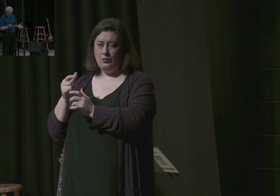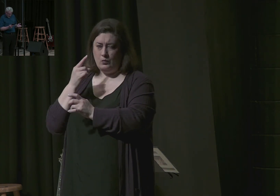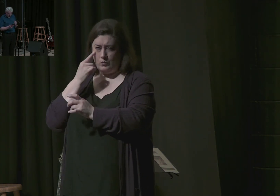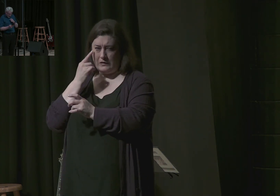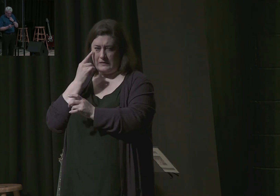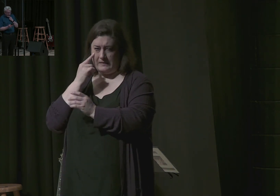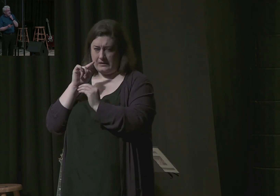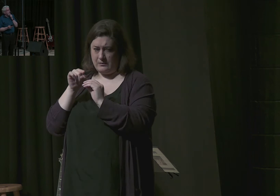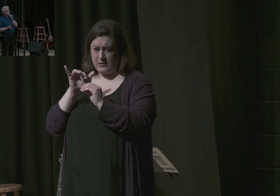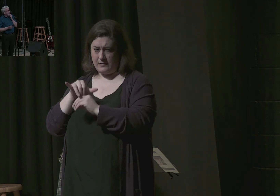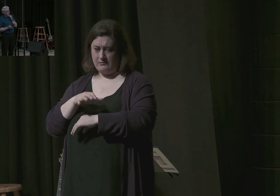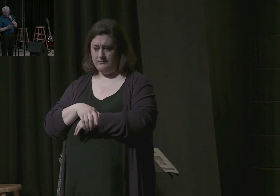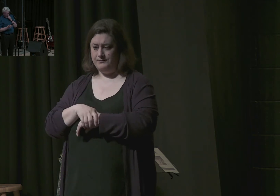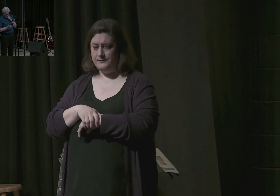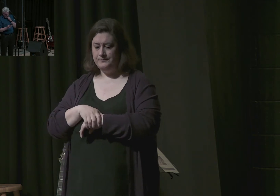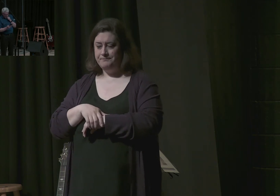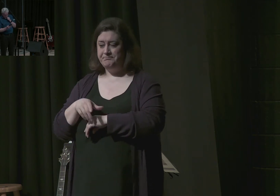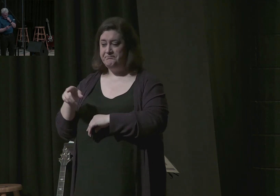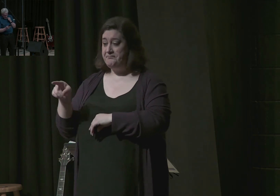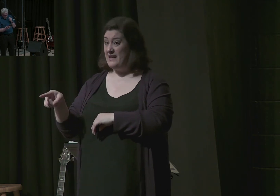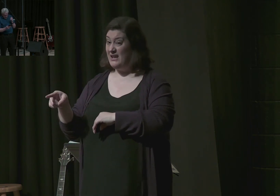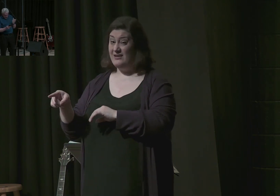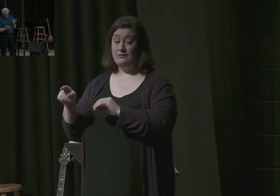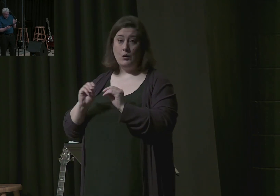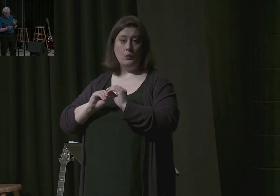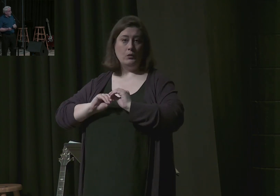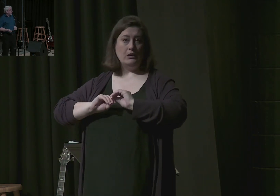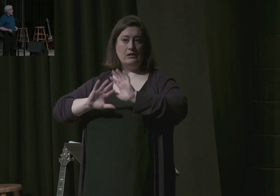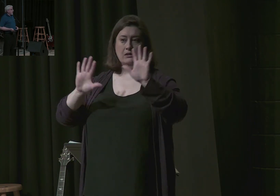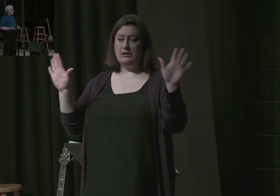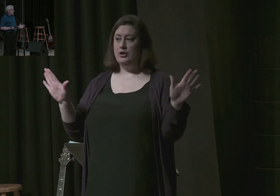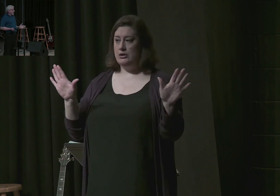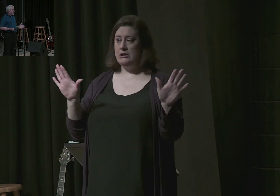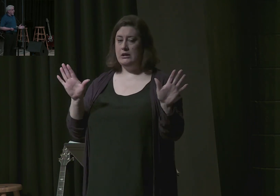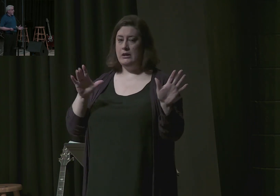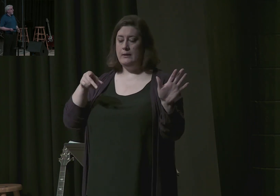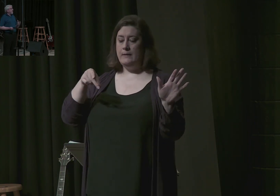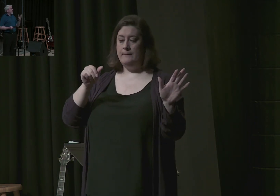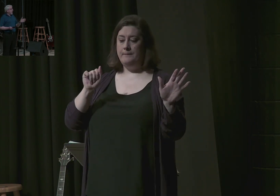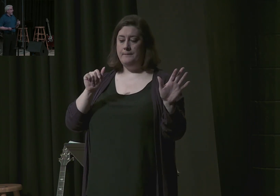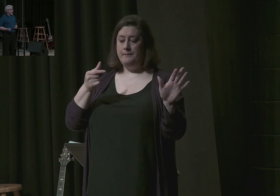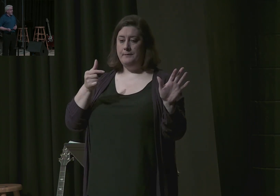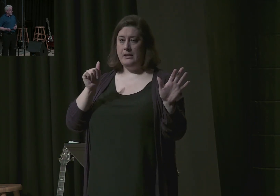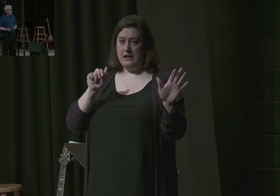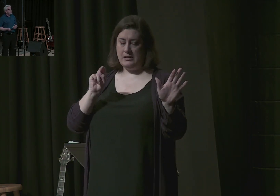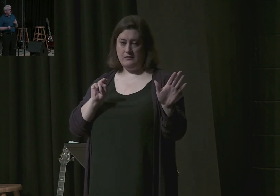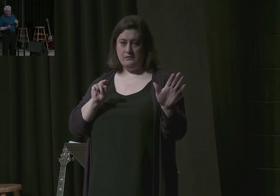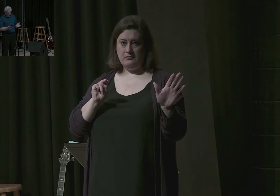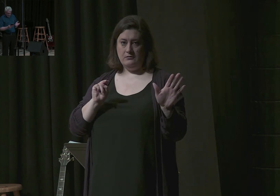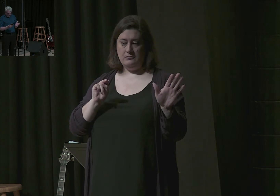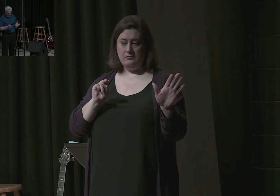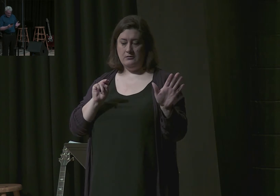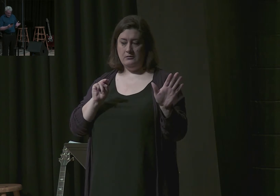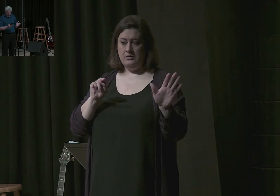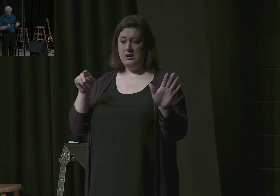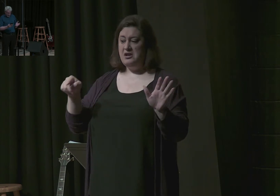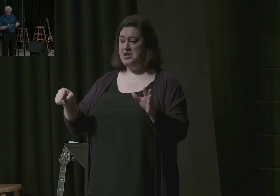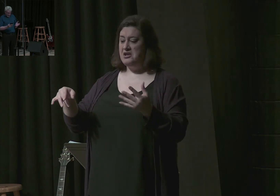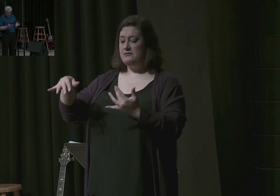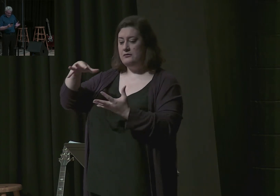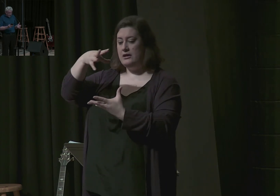wane. Now, let's think about that for a moment. Laban here is clearly a pagan, unbelieving